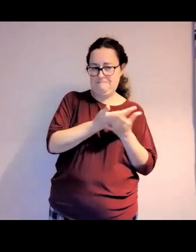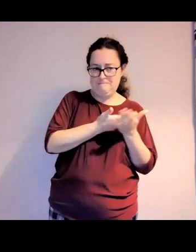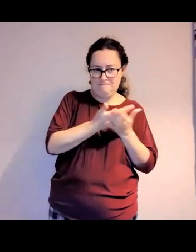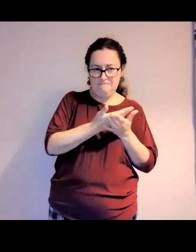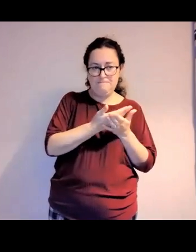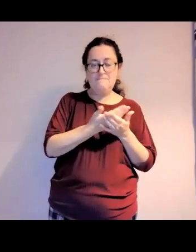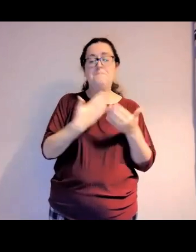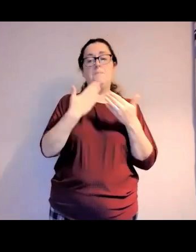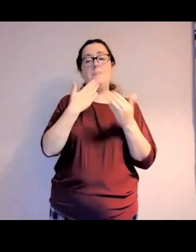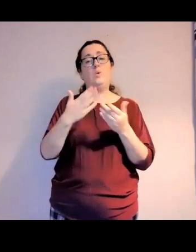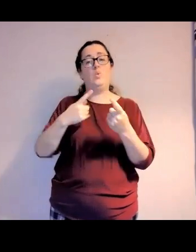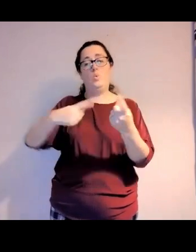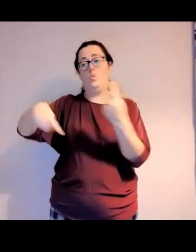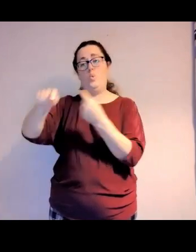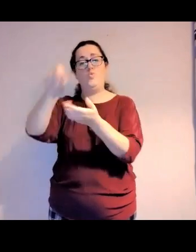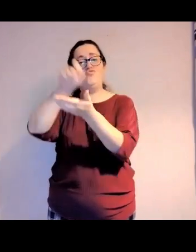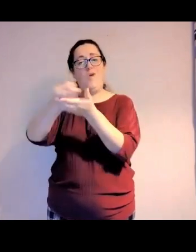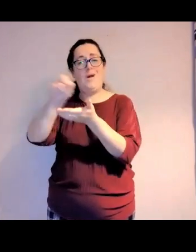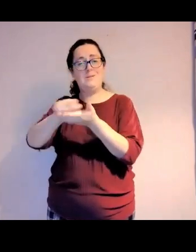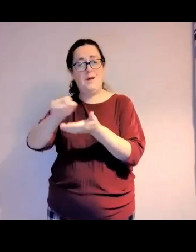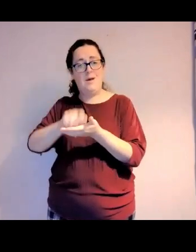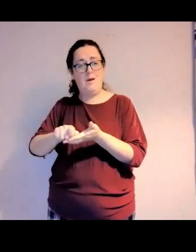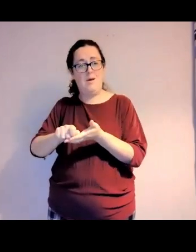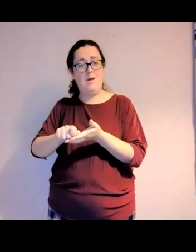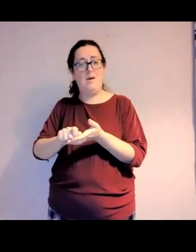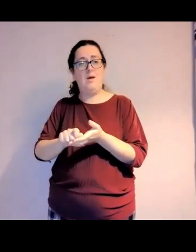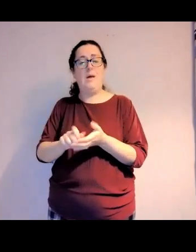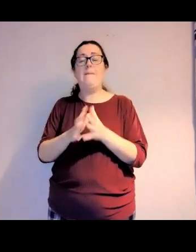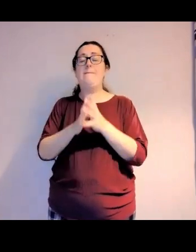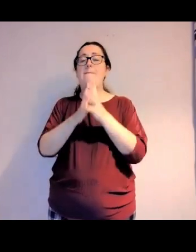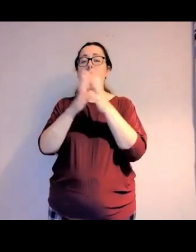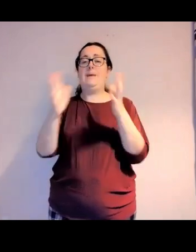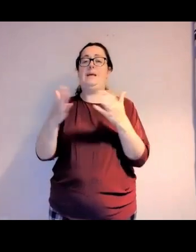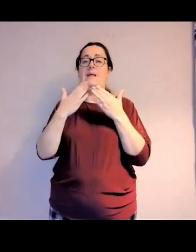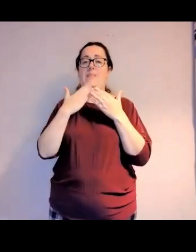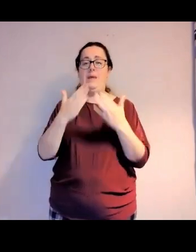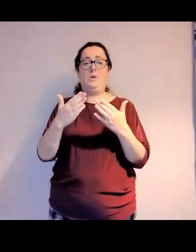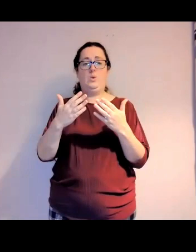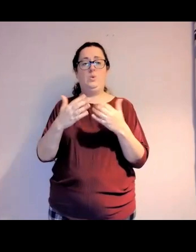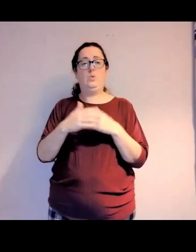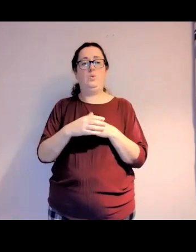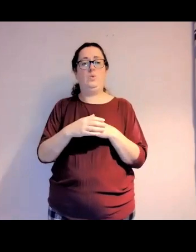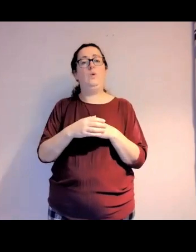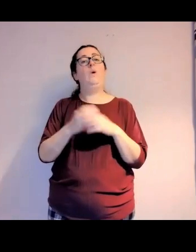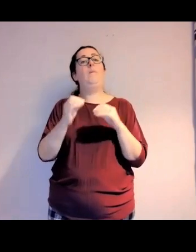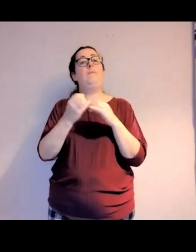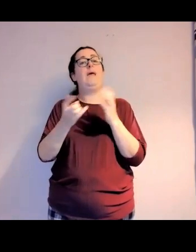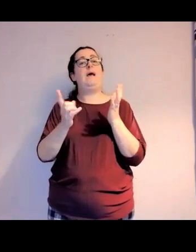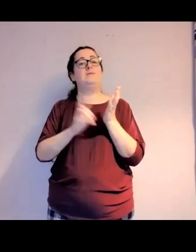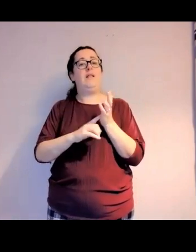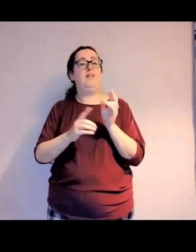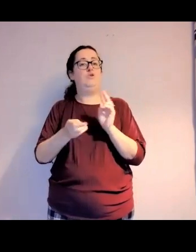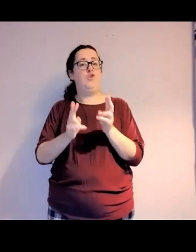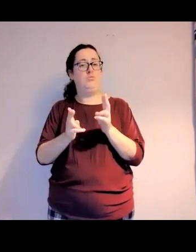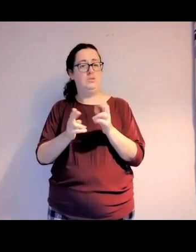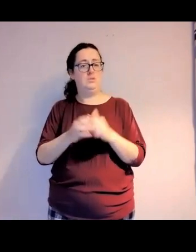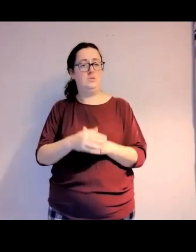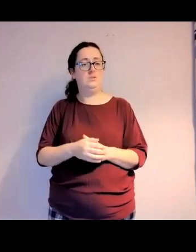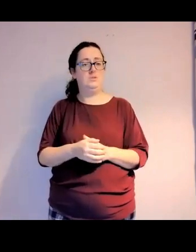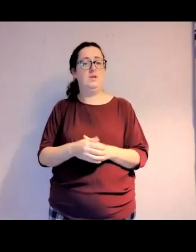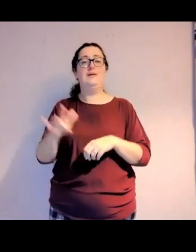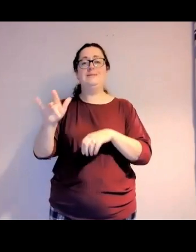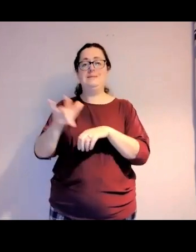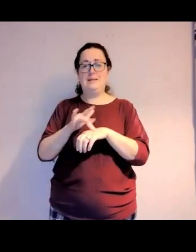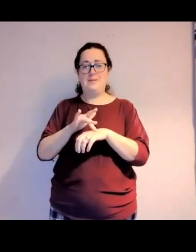to all the writers who've shared with us, and a huge thank you to our amazing BSL interpreters, Tess